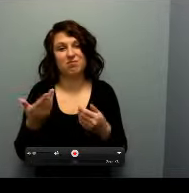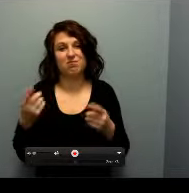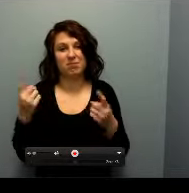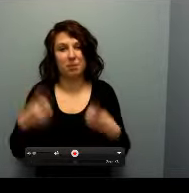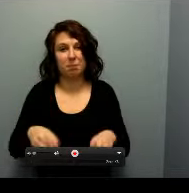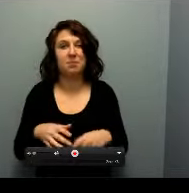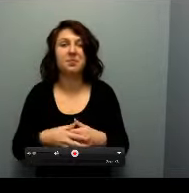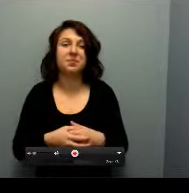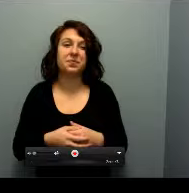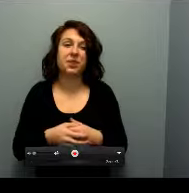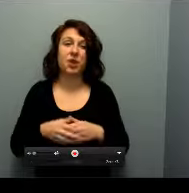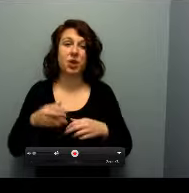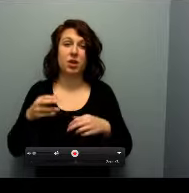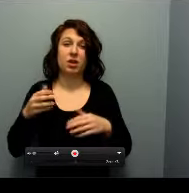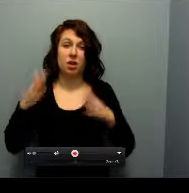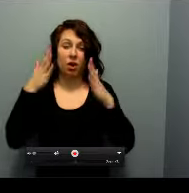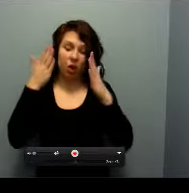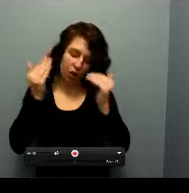none.